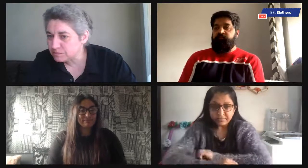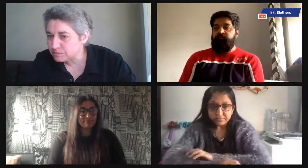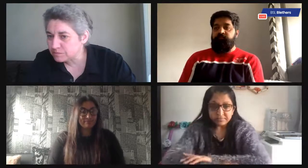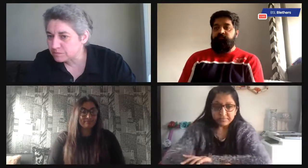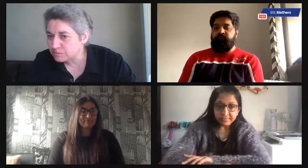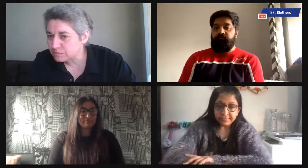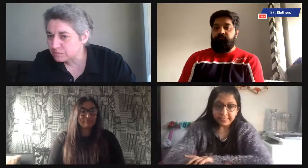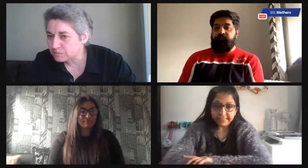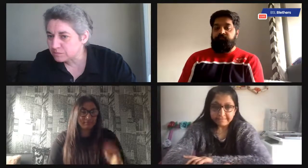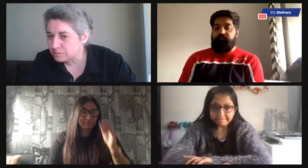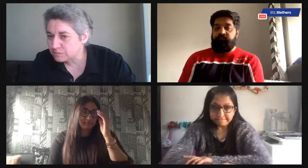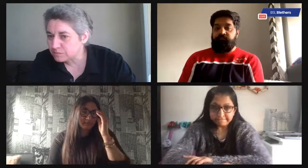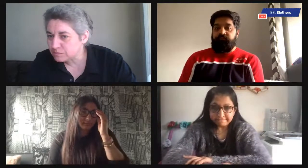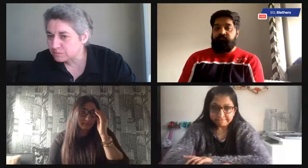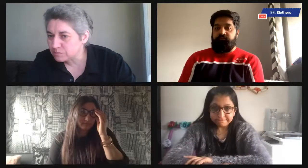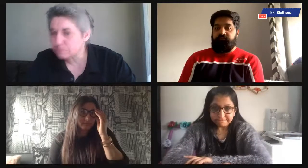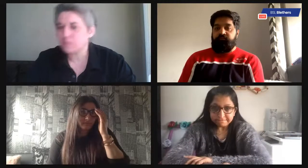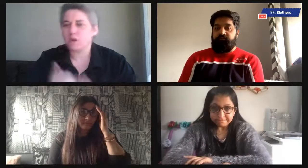coming in.